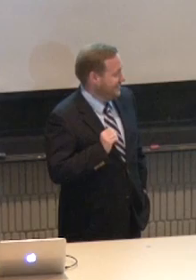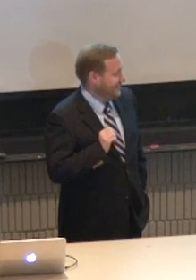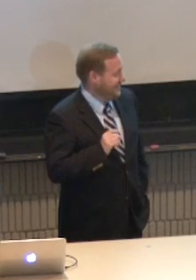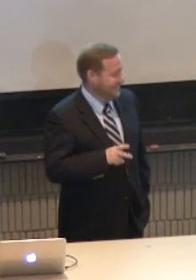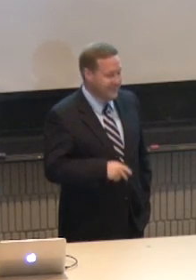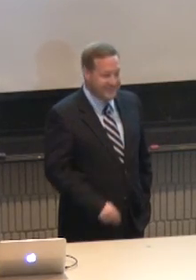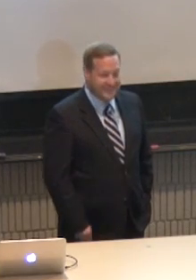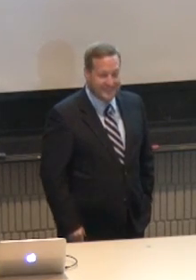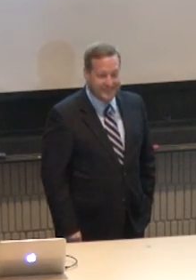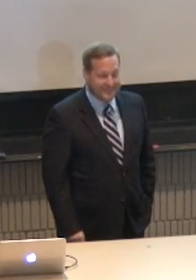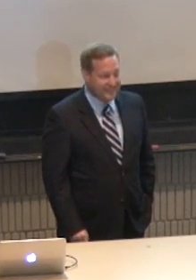Okay, I think